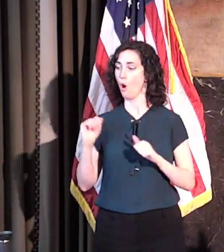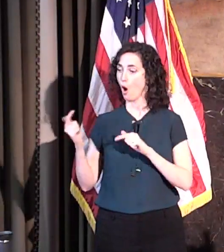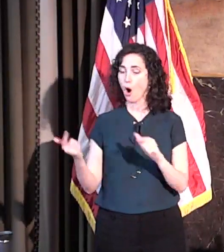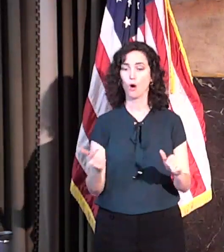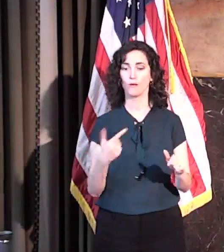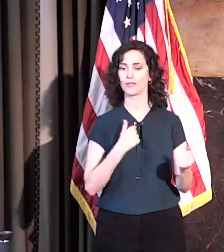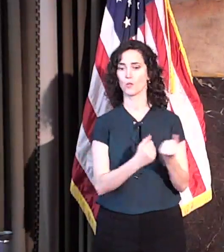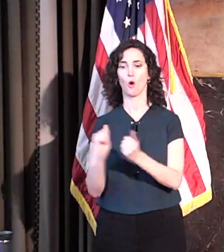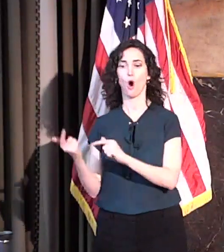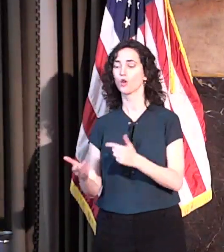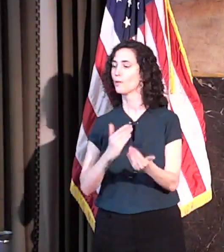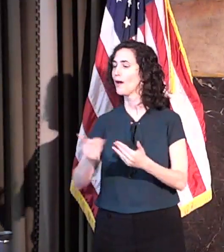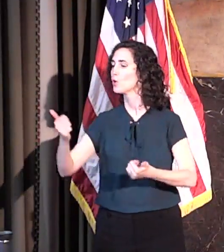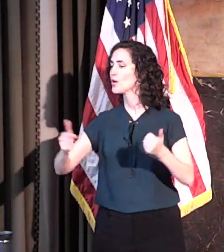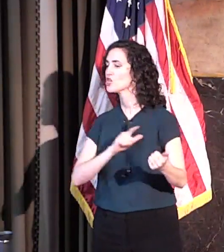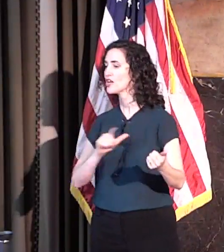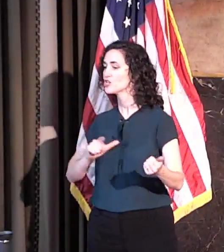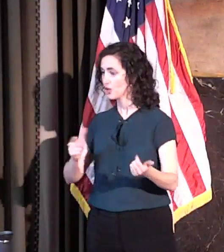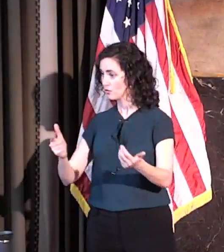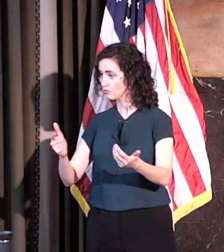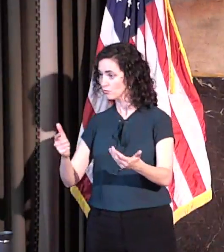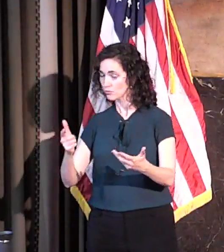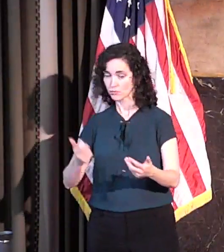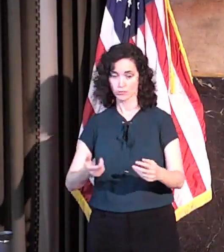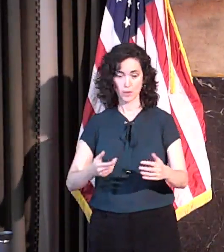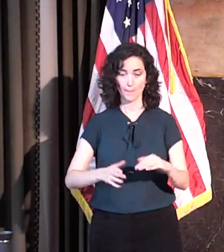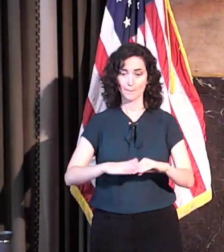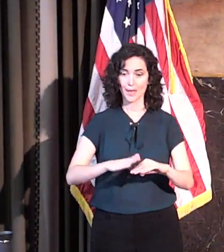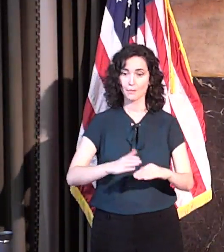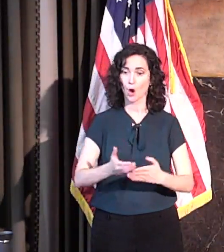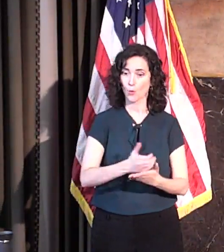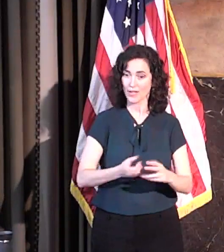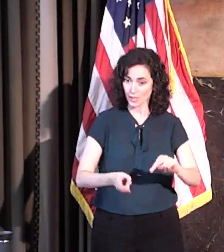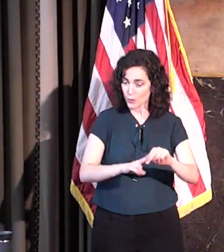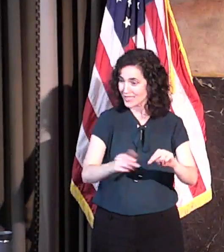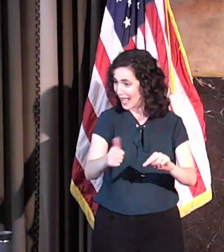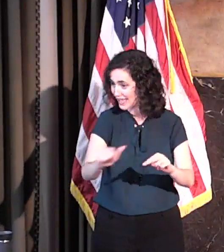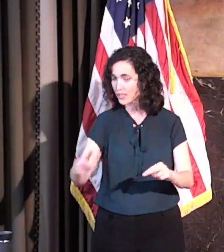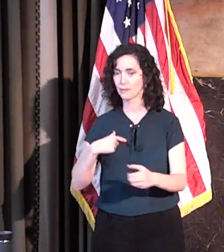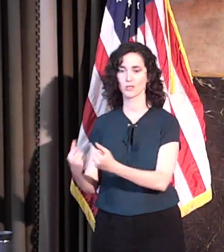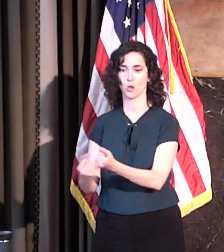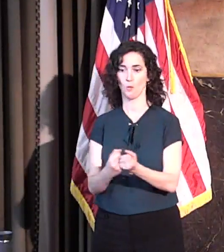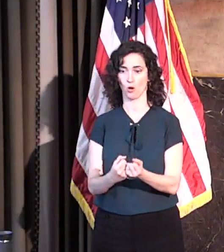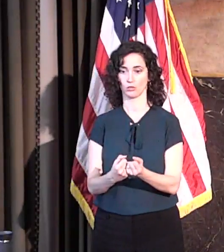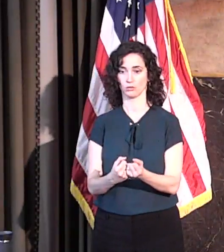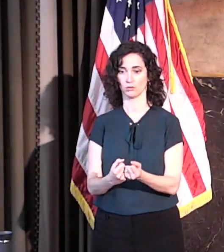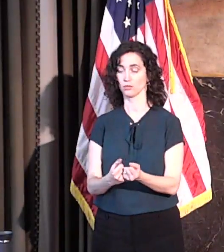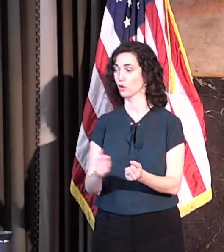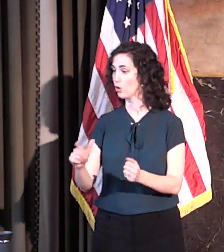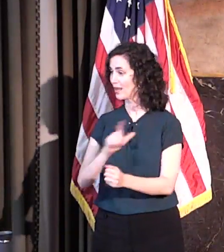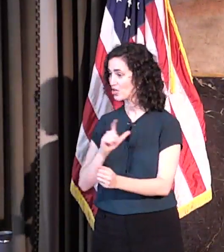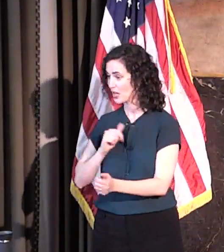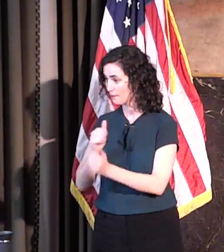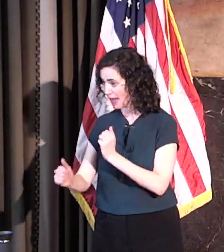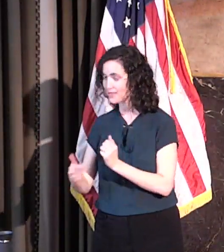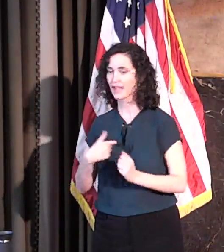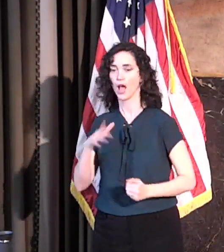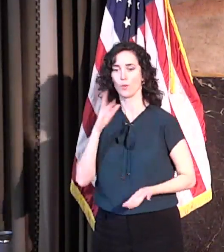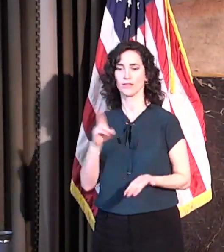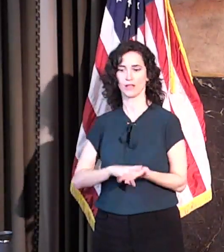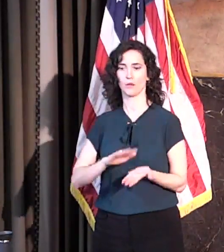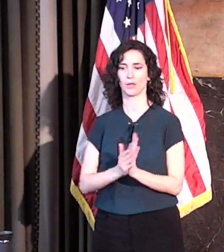legislature wants to embrace and pass to increase the minimum wage, I'm for it. Put it on my desk, I'll sign it into law.